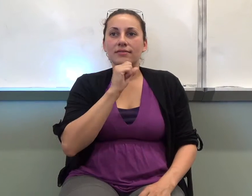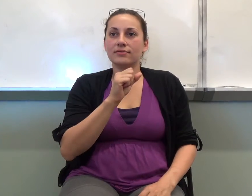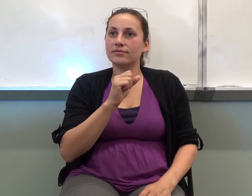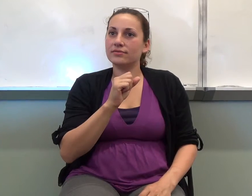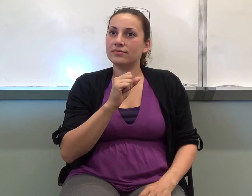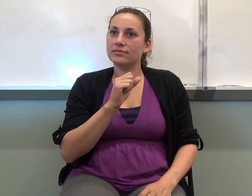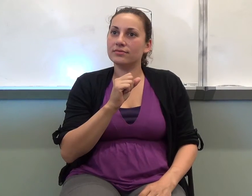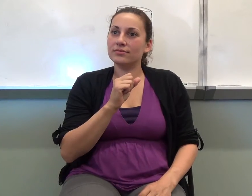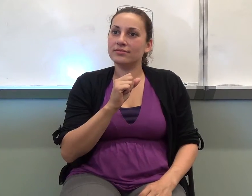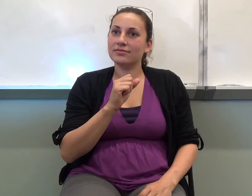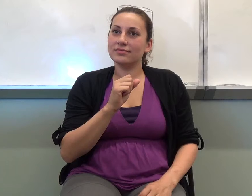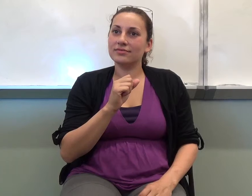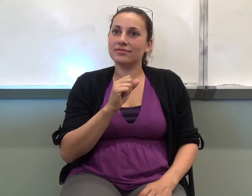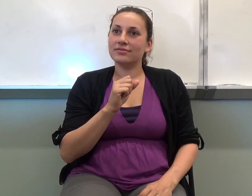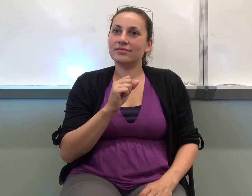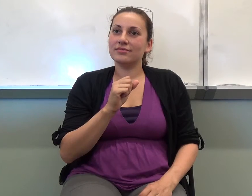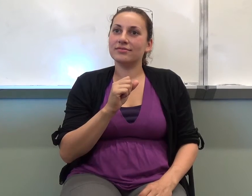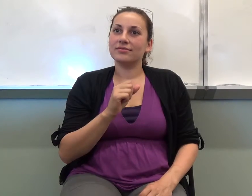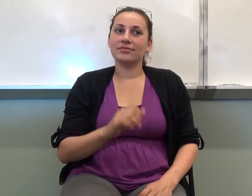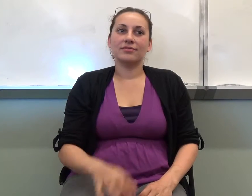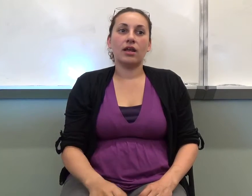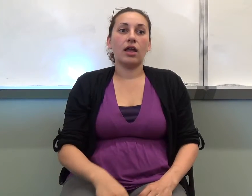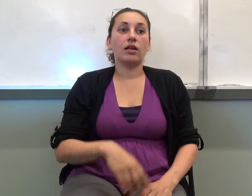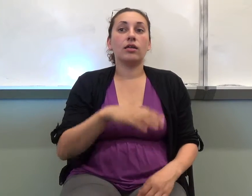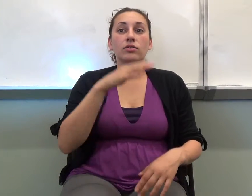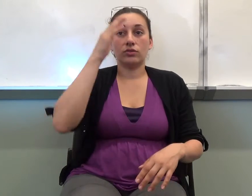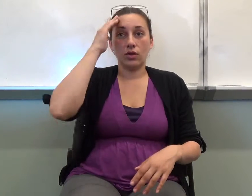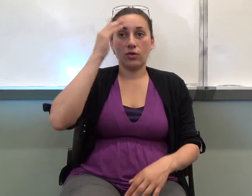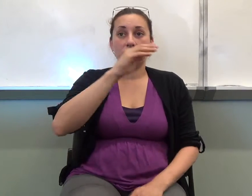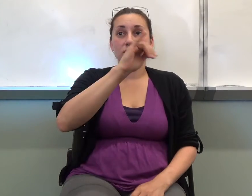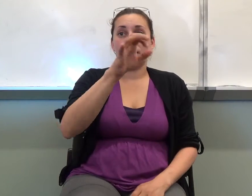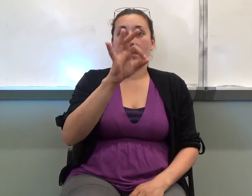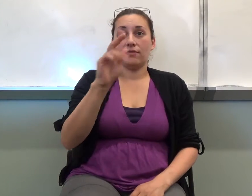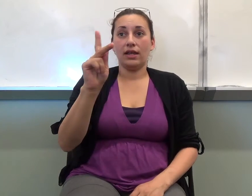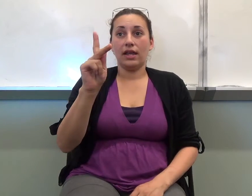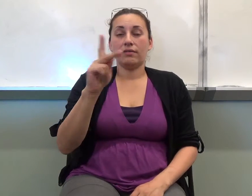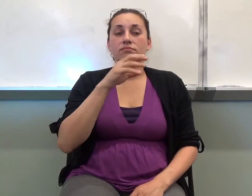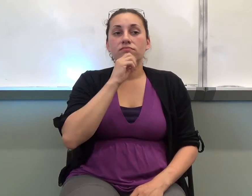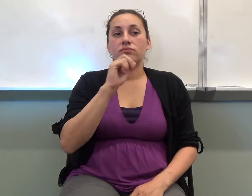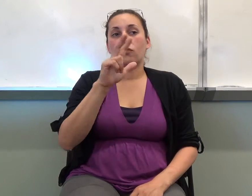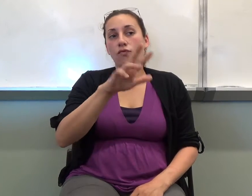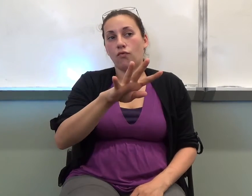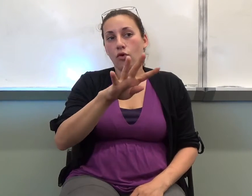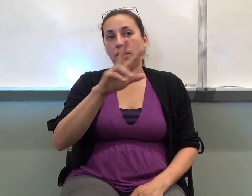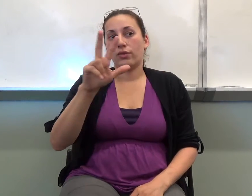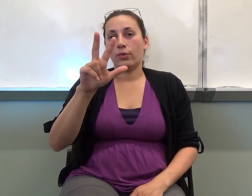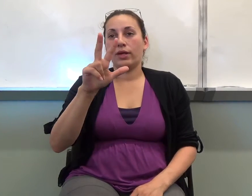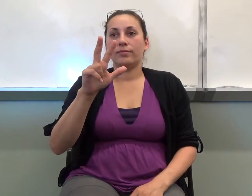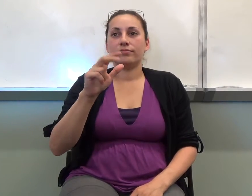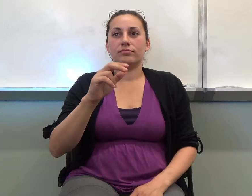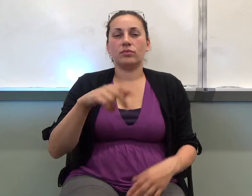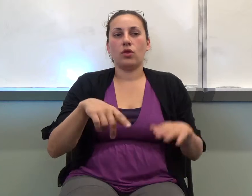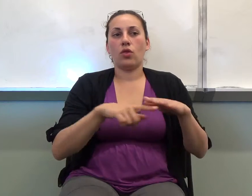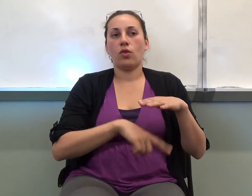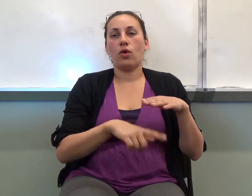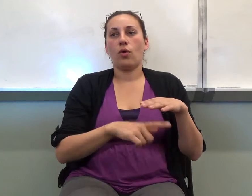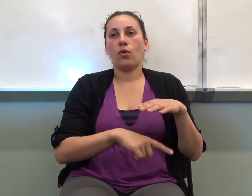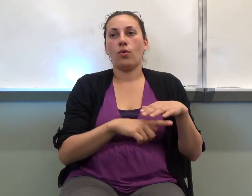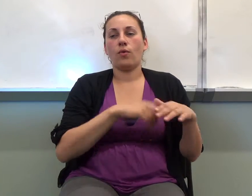Where's Kennedy? Kennedy was 43. There he is. Okay. Kennedy, I'm sure, was the lowest. Yeah. And How old is